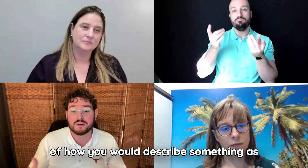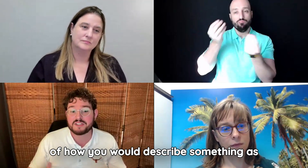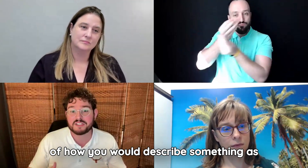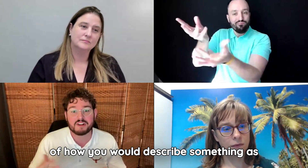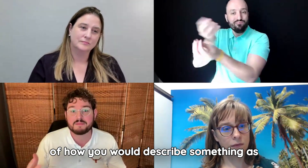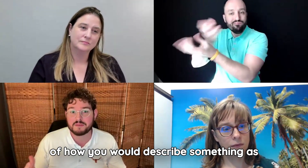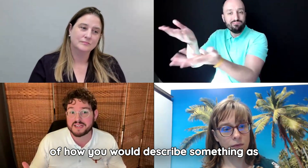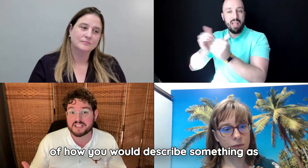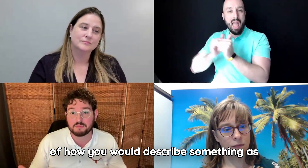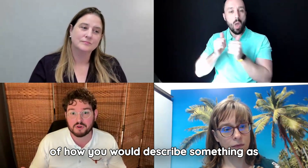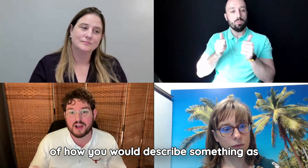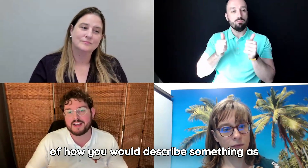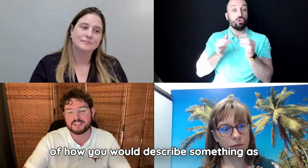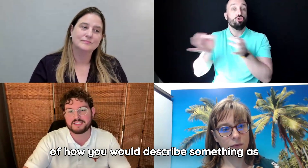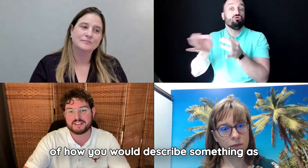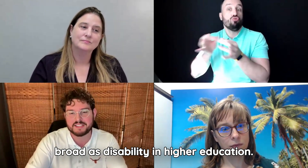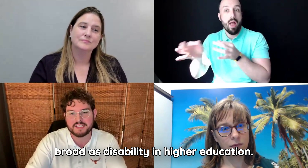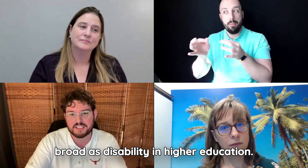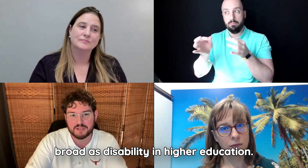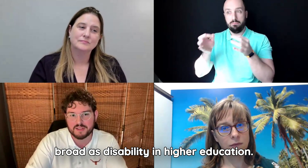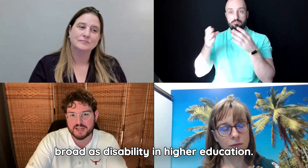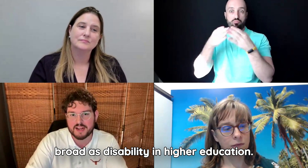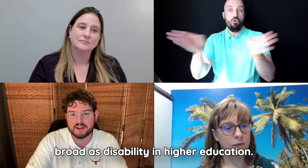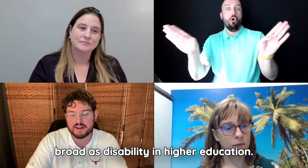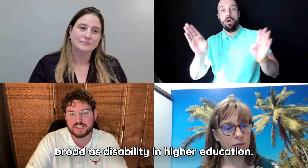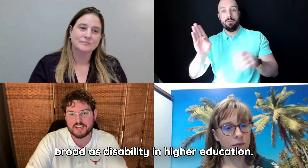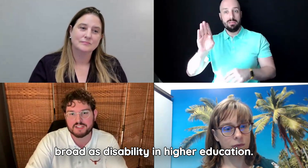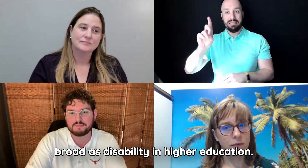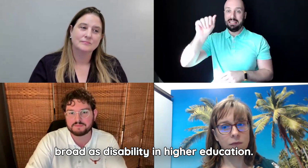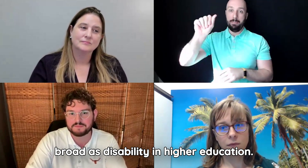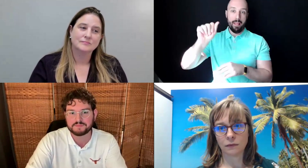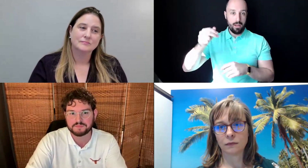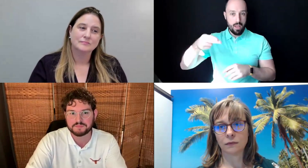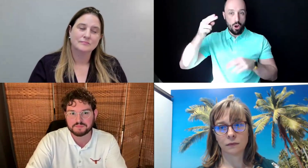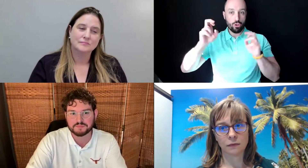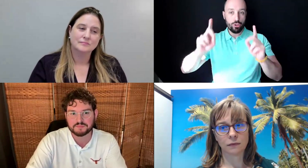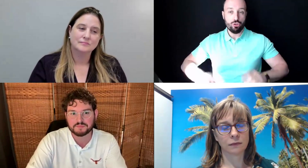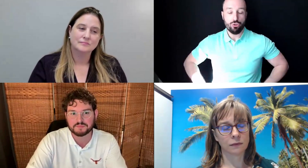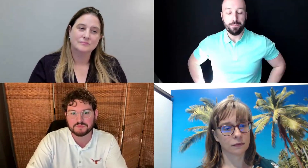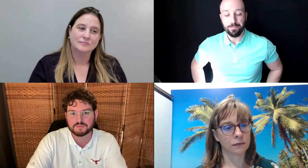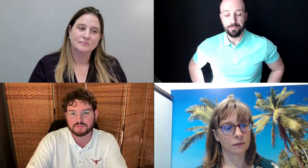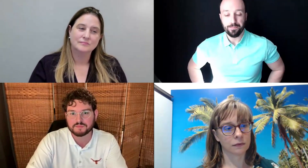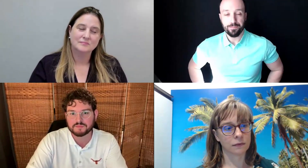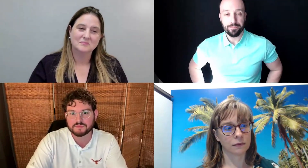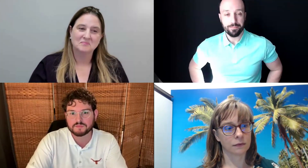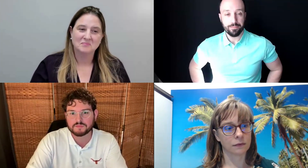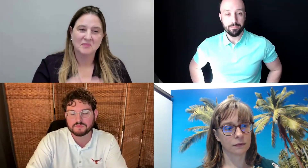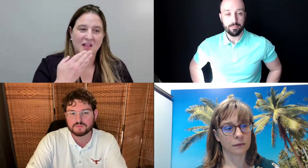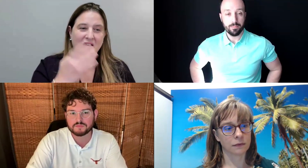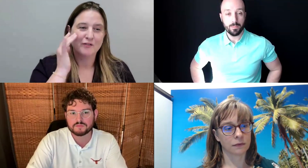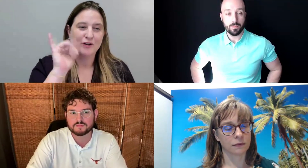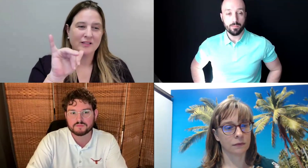of how you would describe something as broad as disability in higher education.